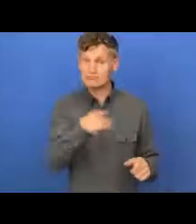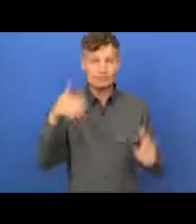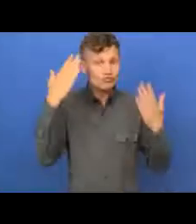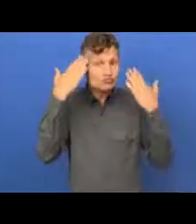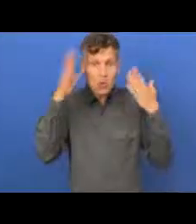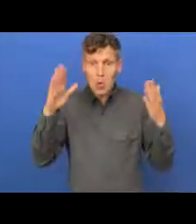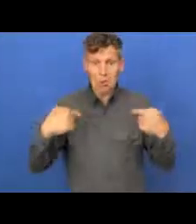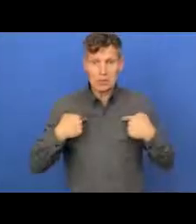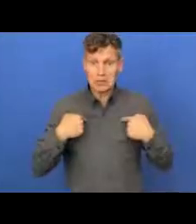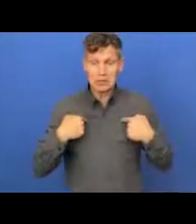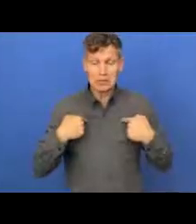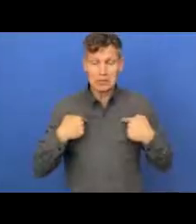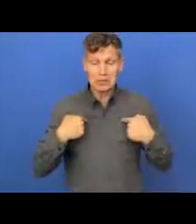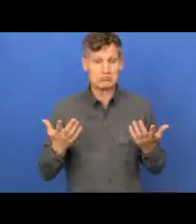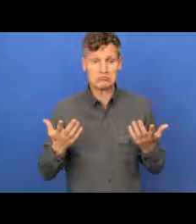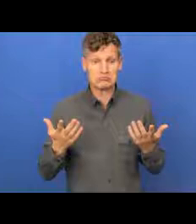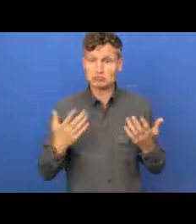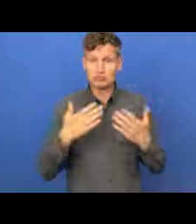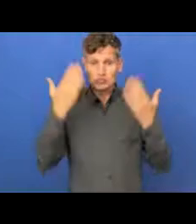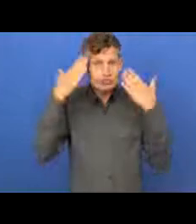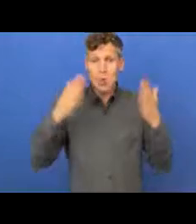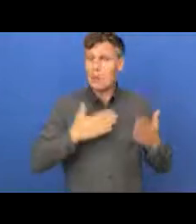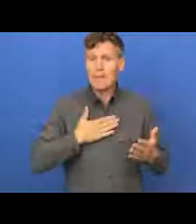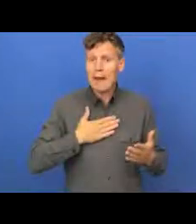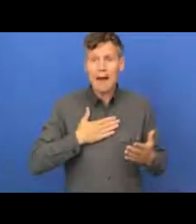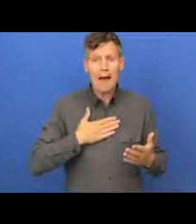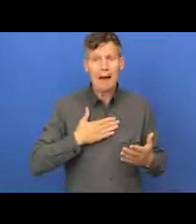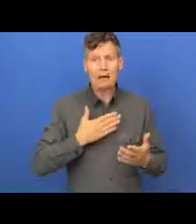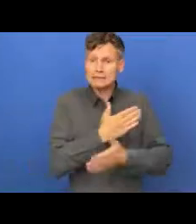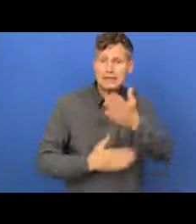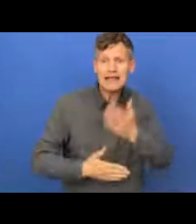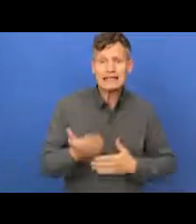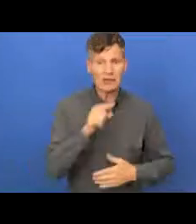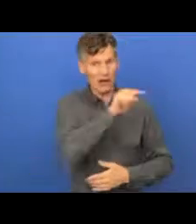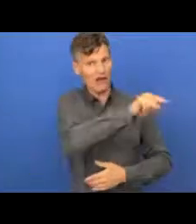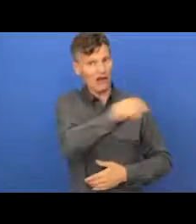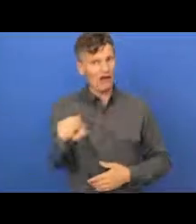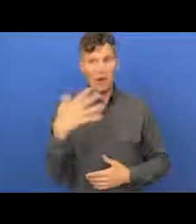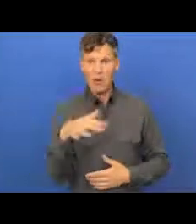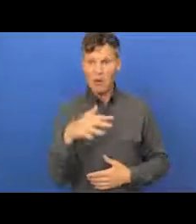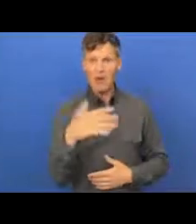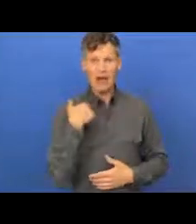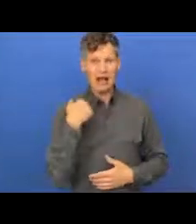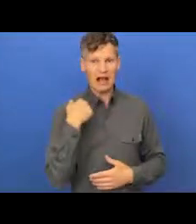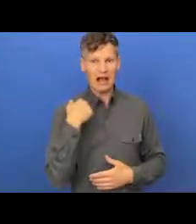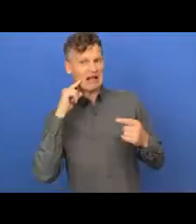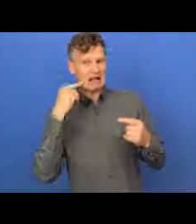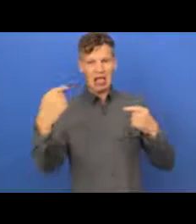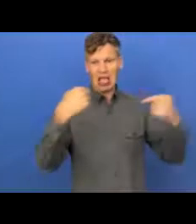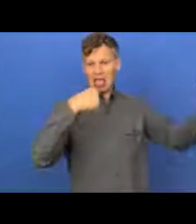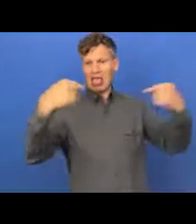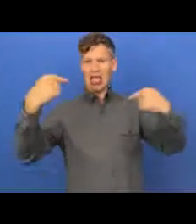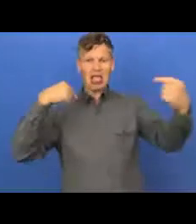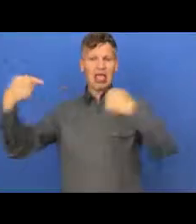my condition, and so they laugh at me all the time and